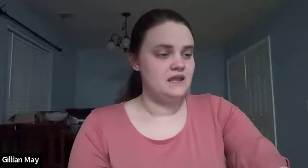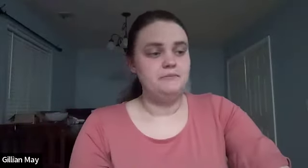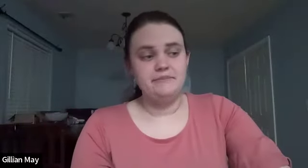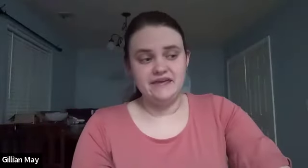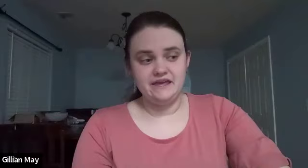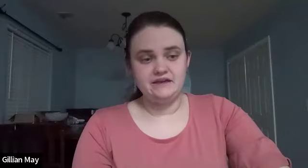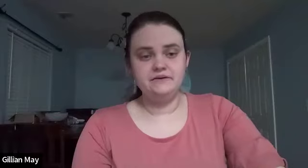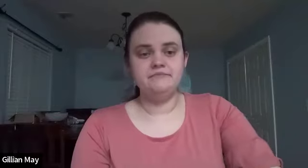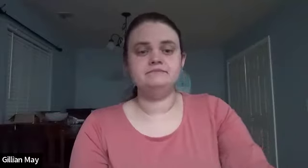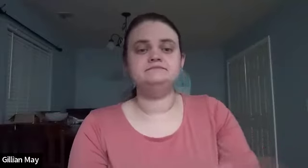pig,